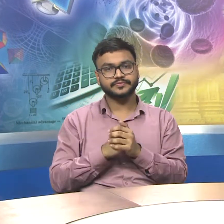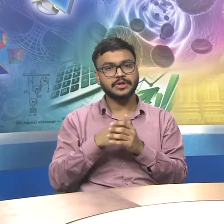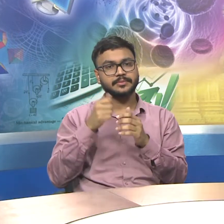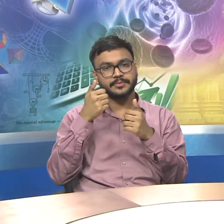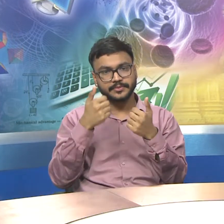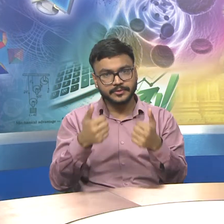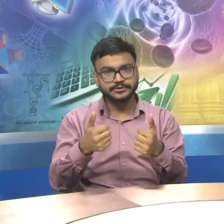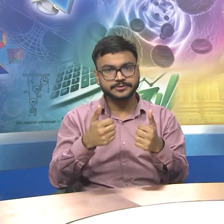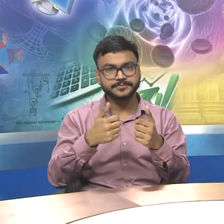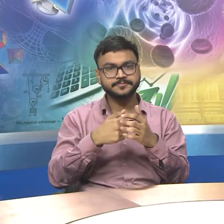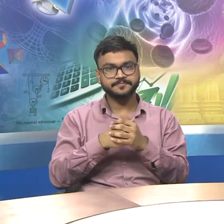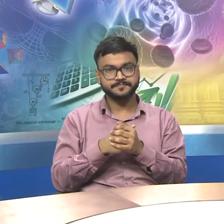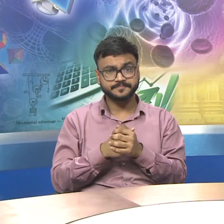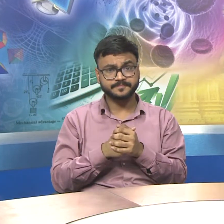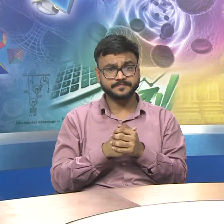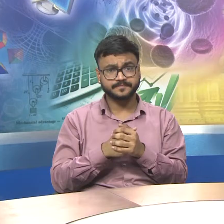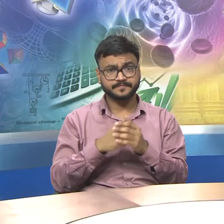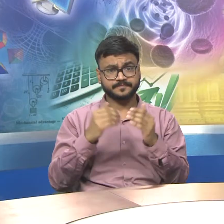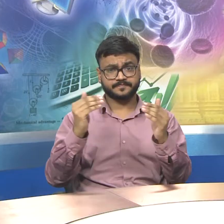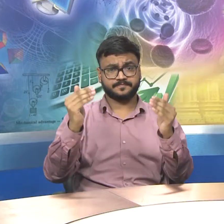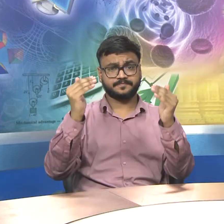Not any language is better than ISL.